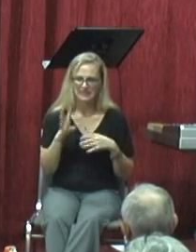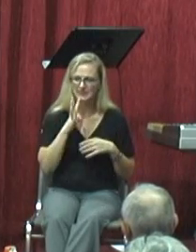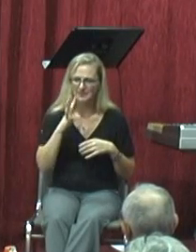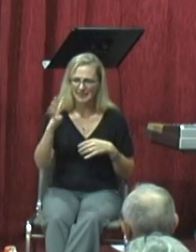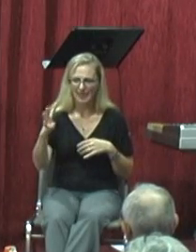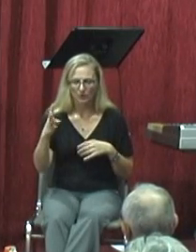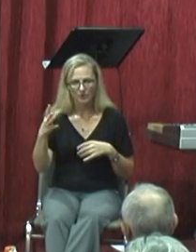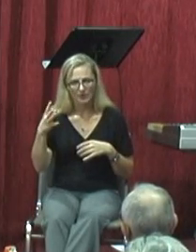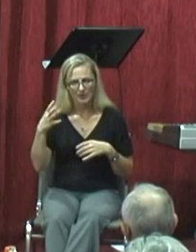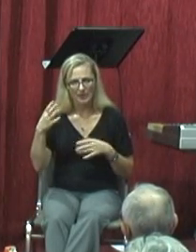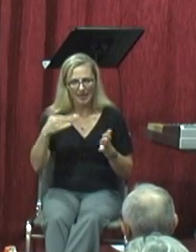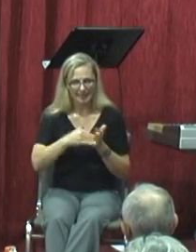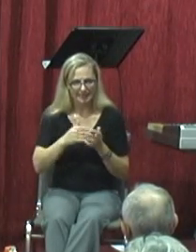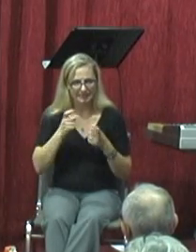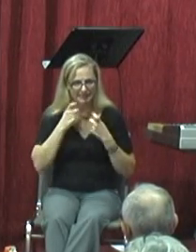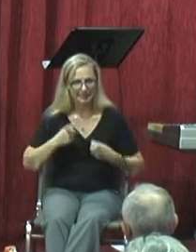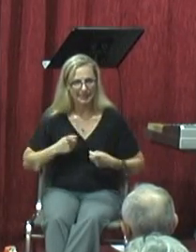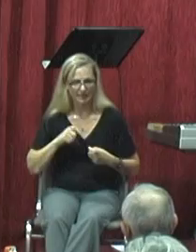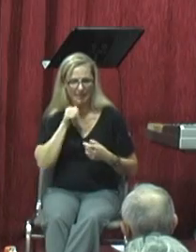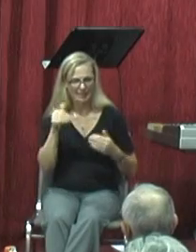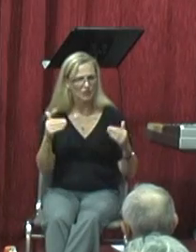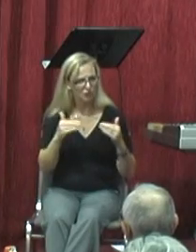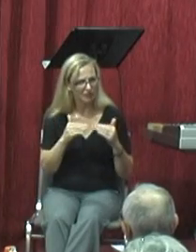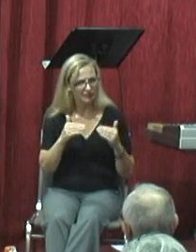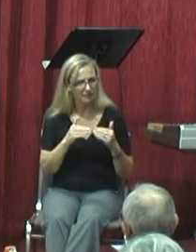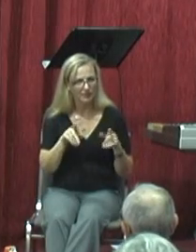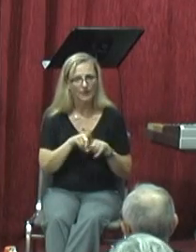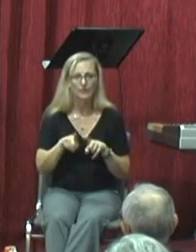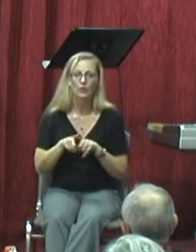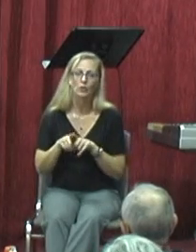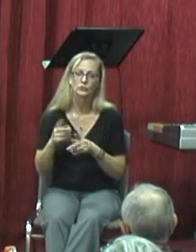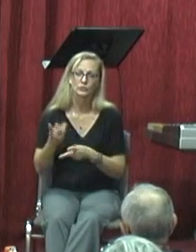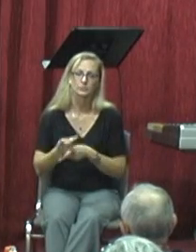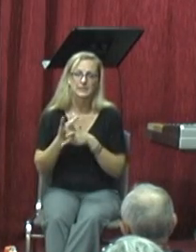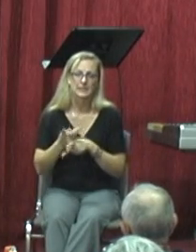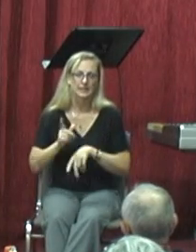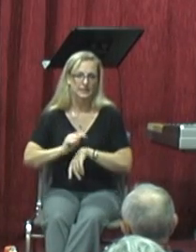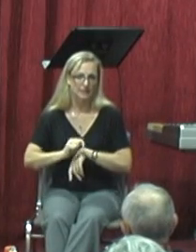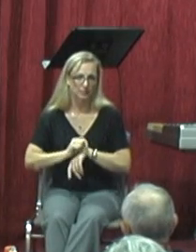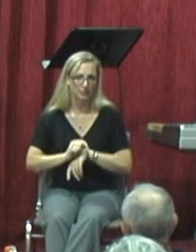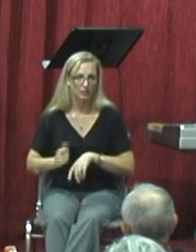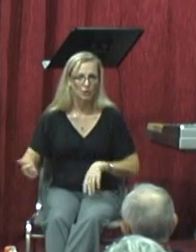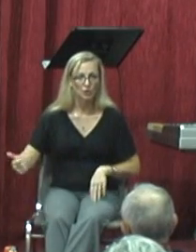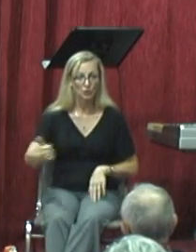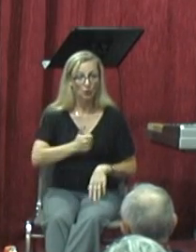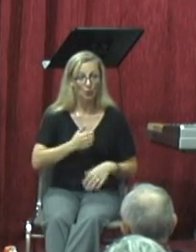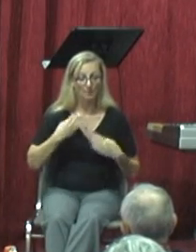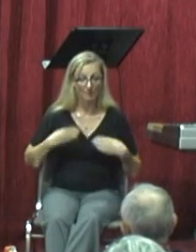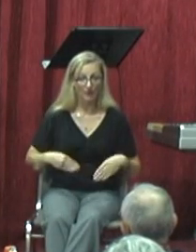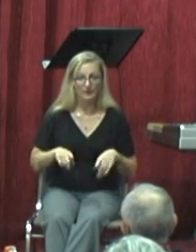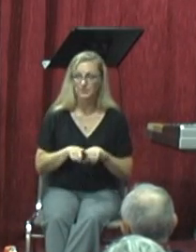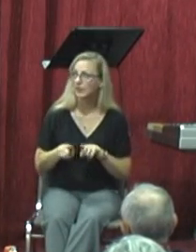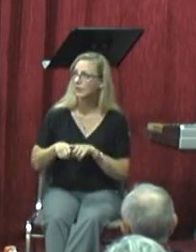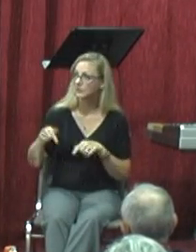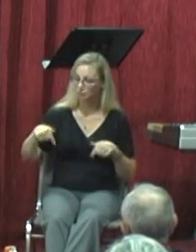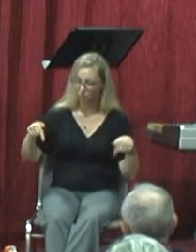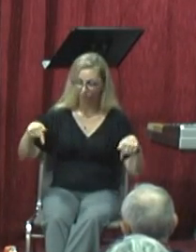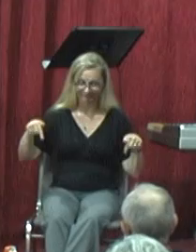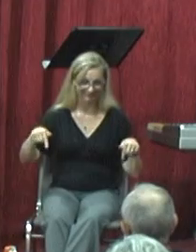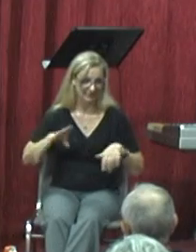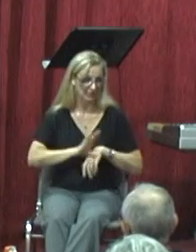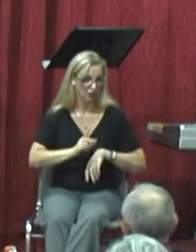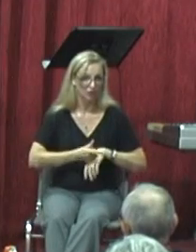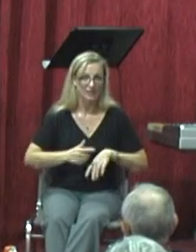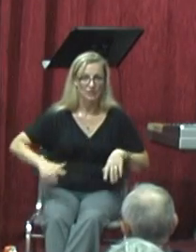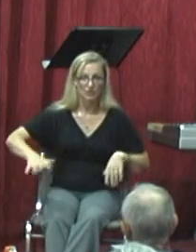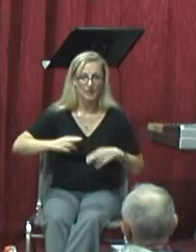injustice. And you are to maintain the temple, your own body, but also this temple and